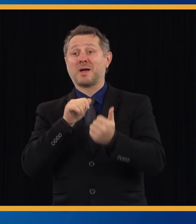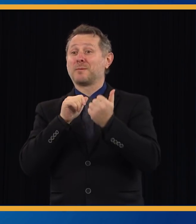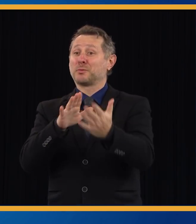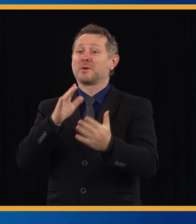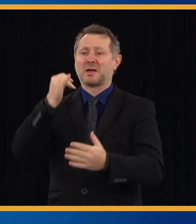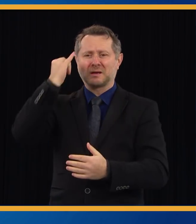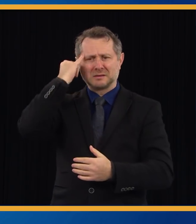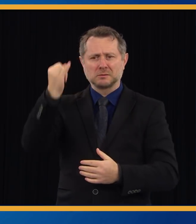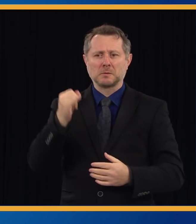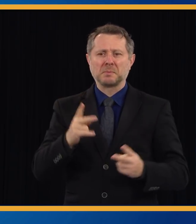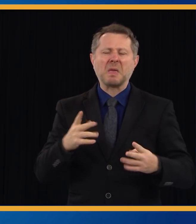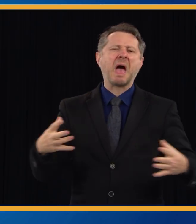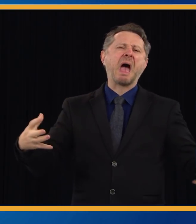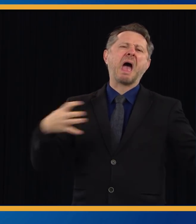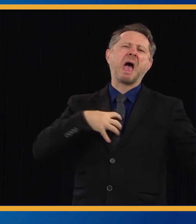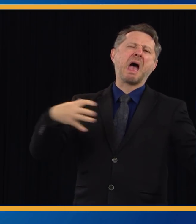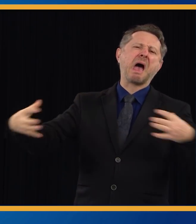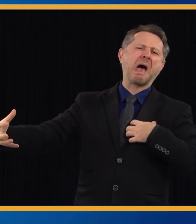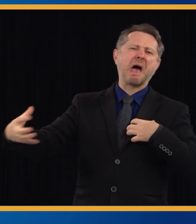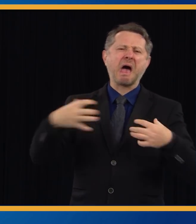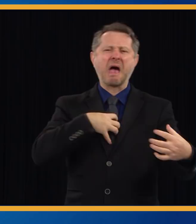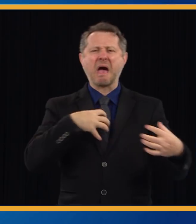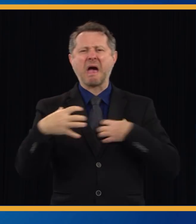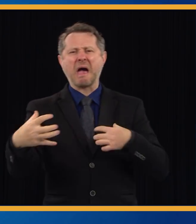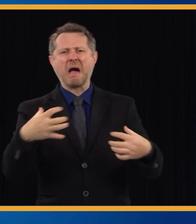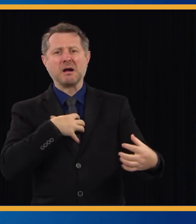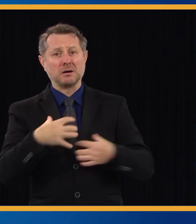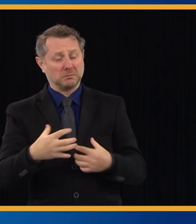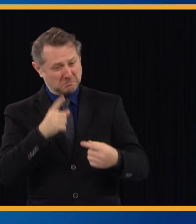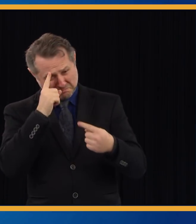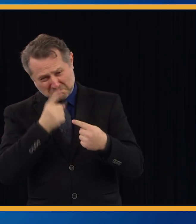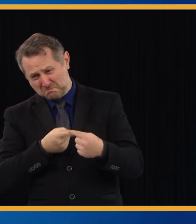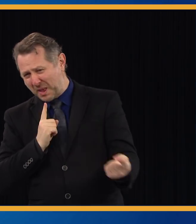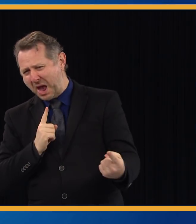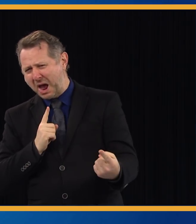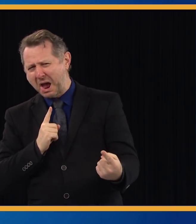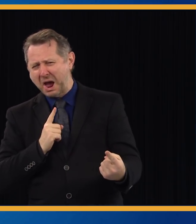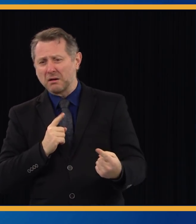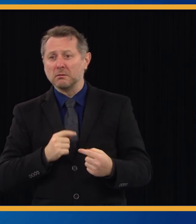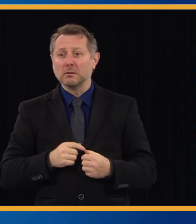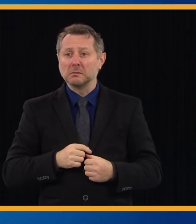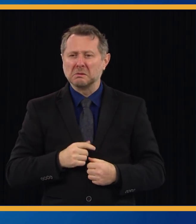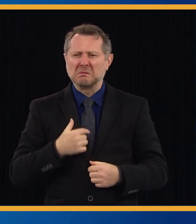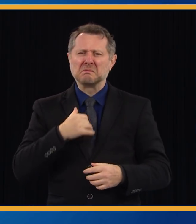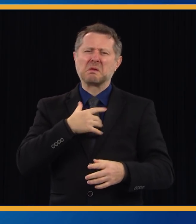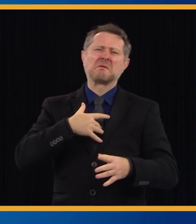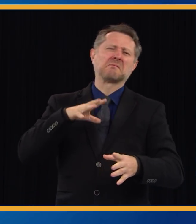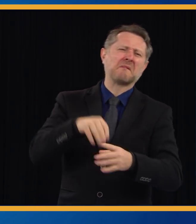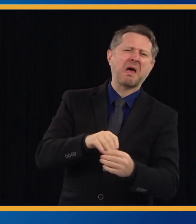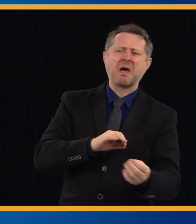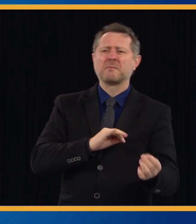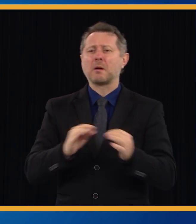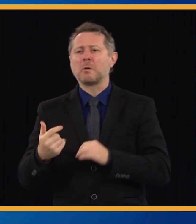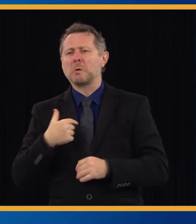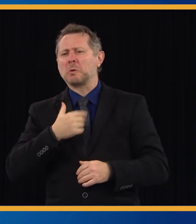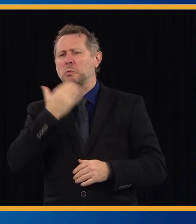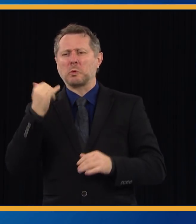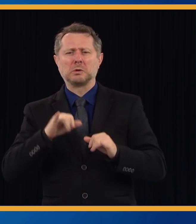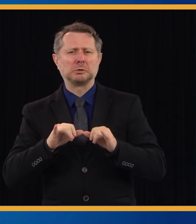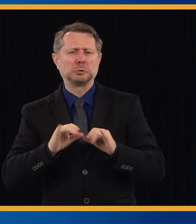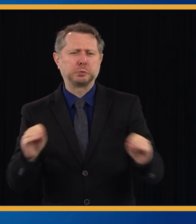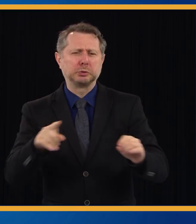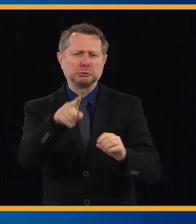an explosion. I was a meddler. I didn't have an engineering degree. They